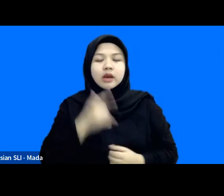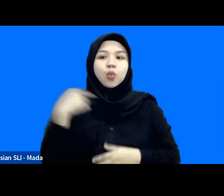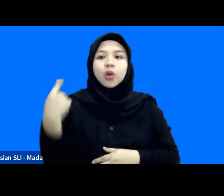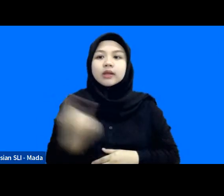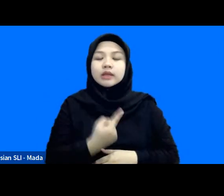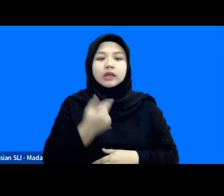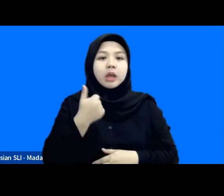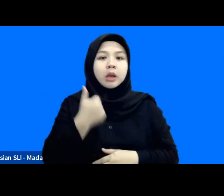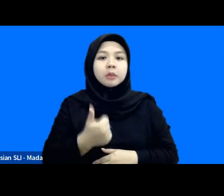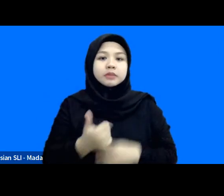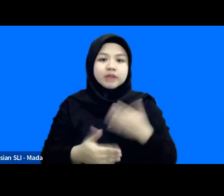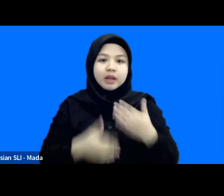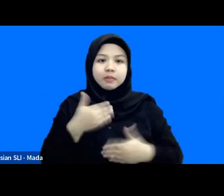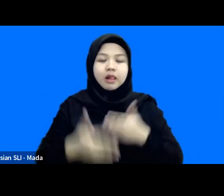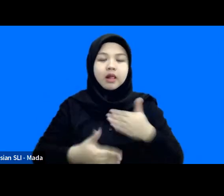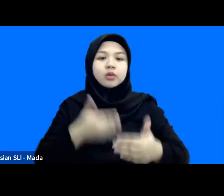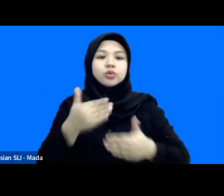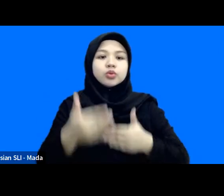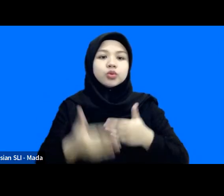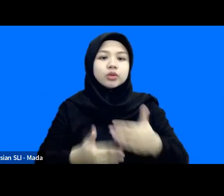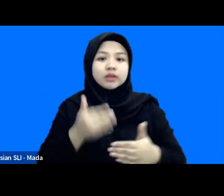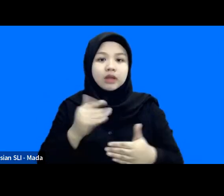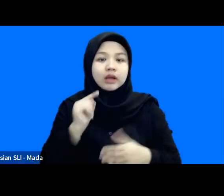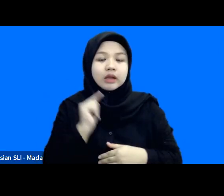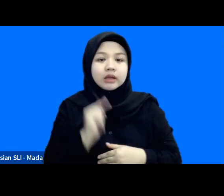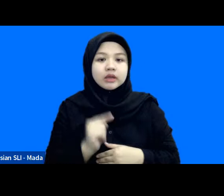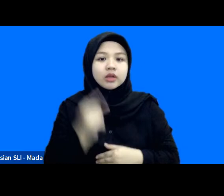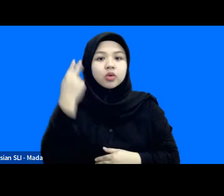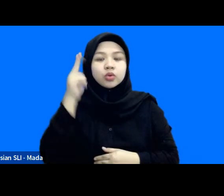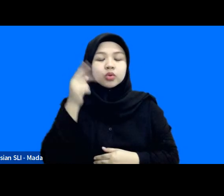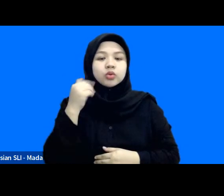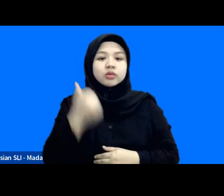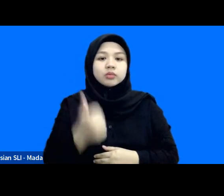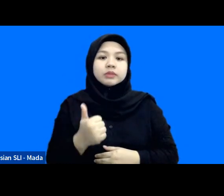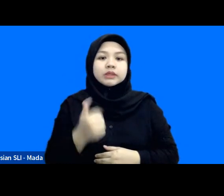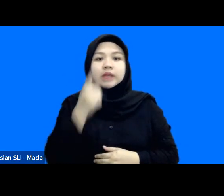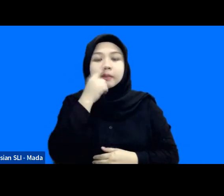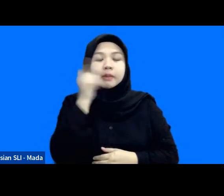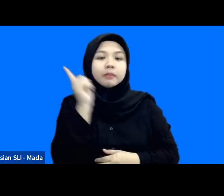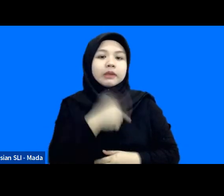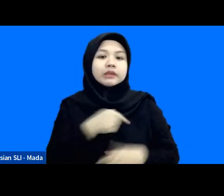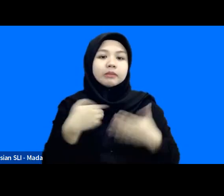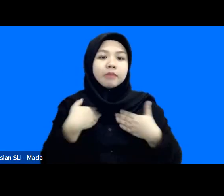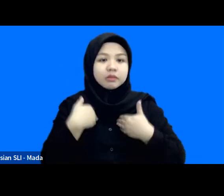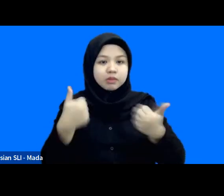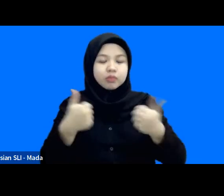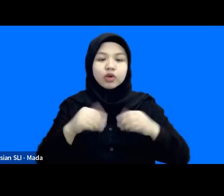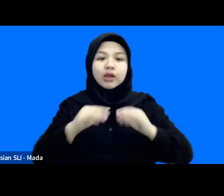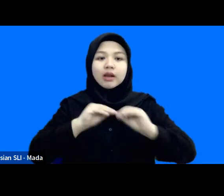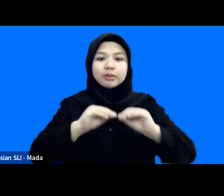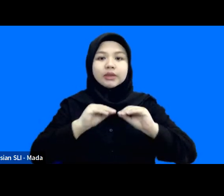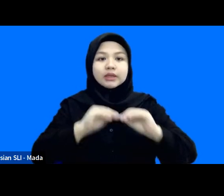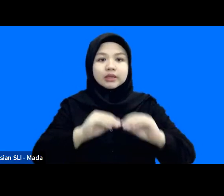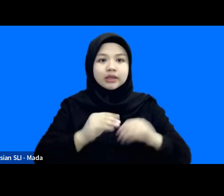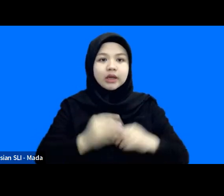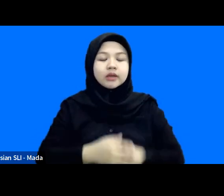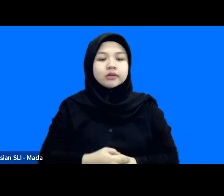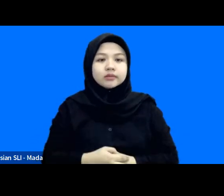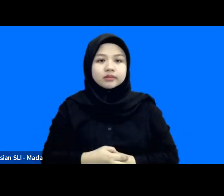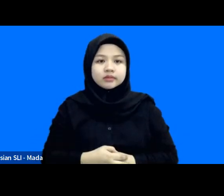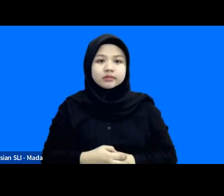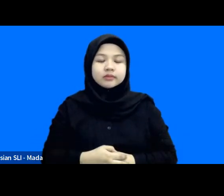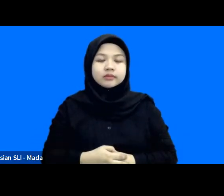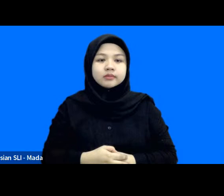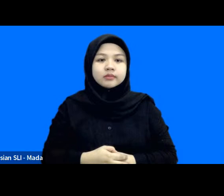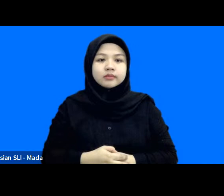Italian presidency to accelerate global education recovery. On that note, G20 member countries need to work hand in hand to emerge